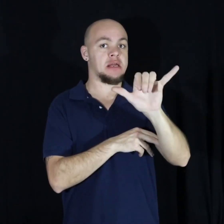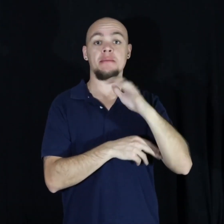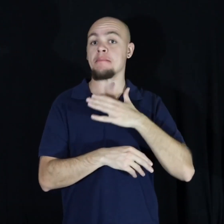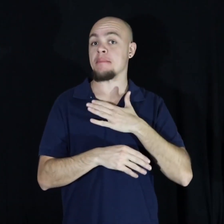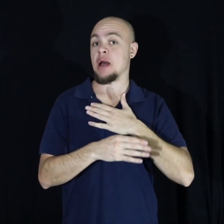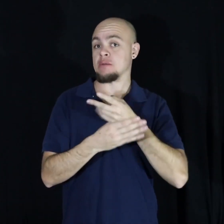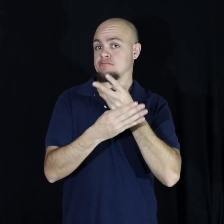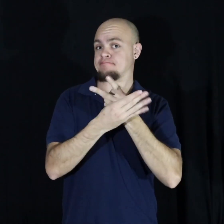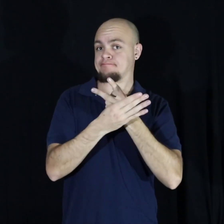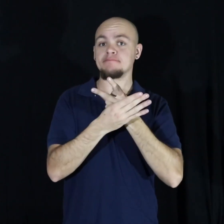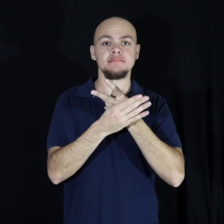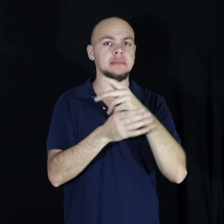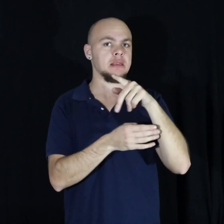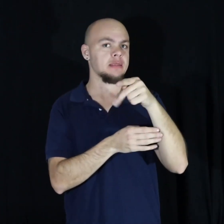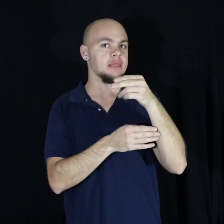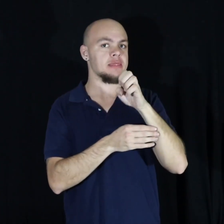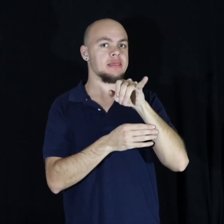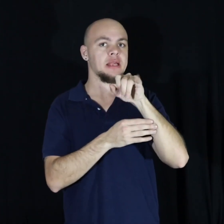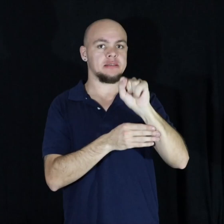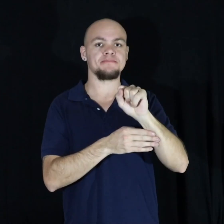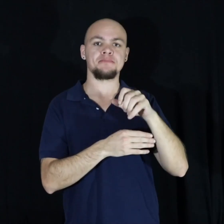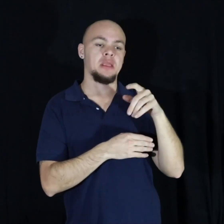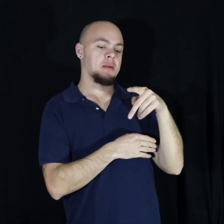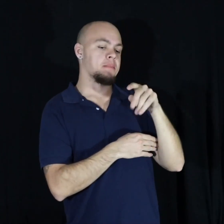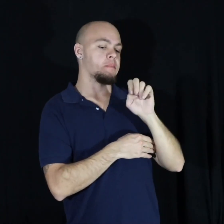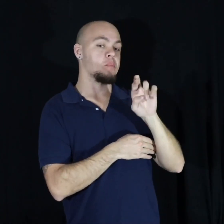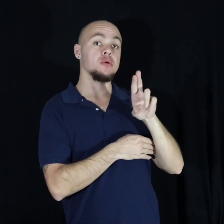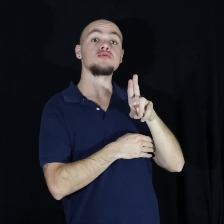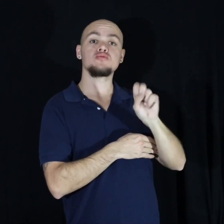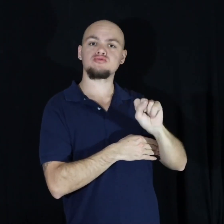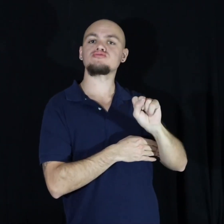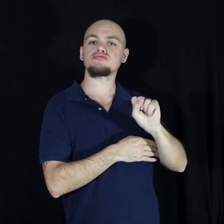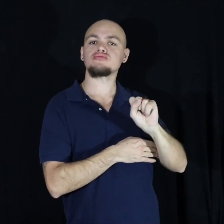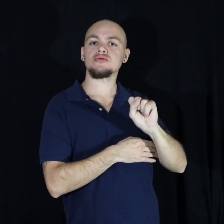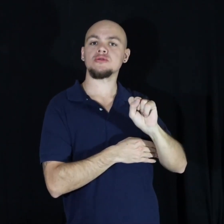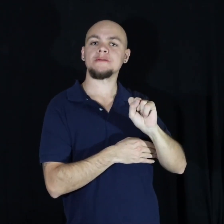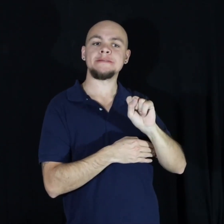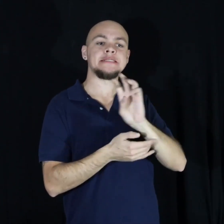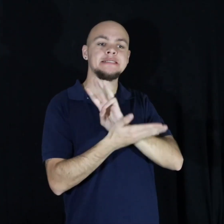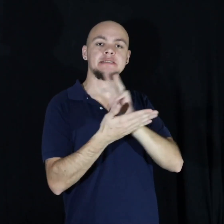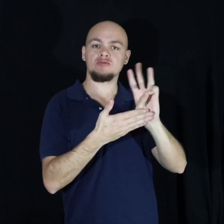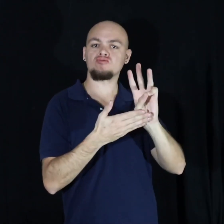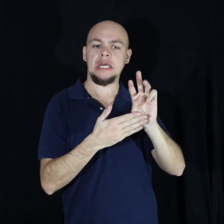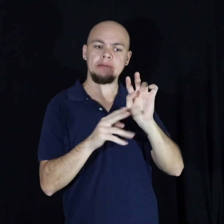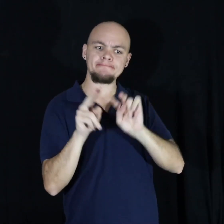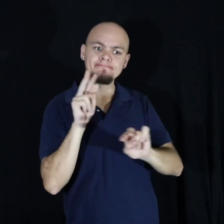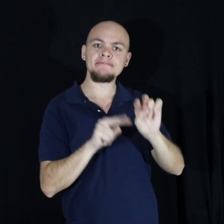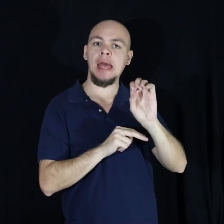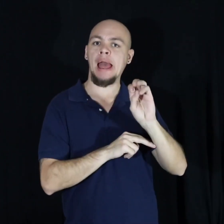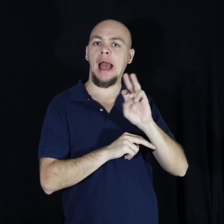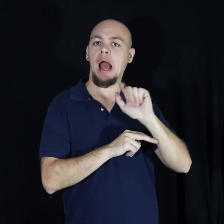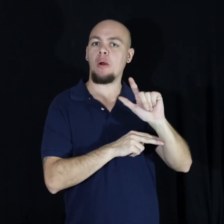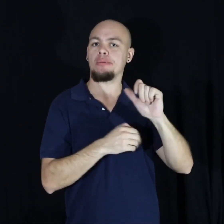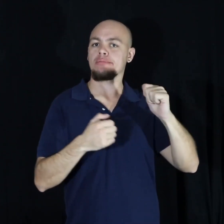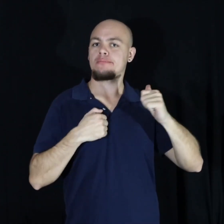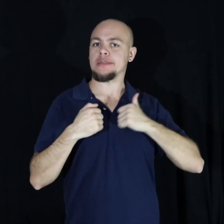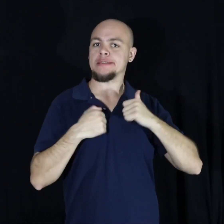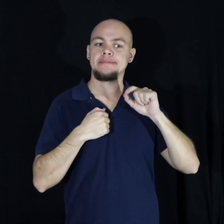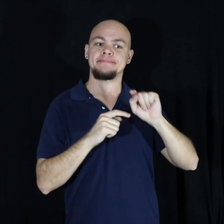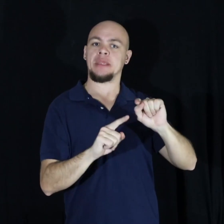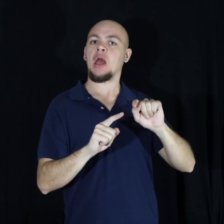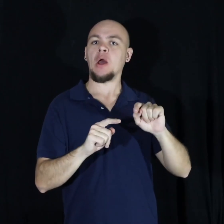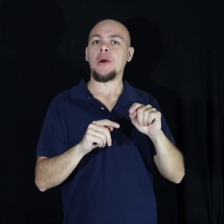I spent about 6 weeks in Peru studying the behavioral ecology of these owl monkeys. Owl monkeys are a small,